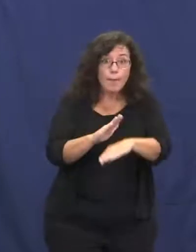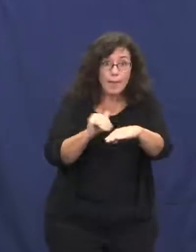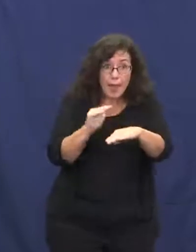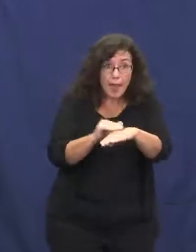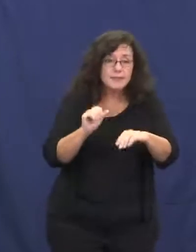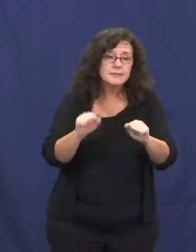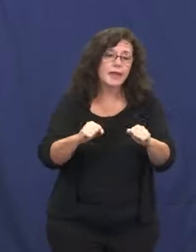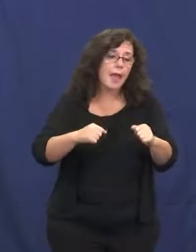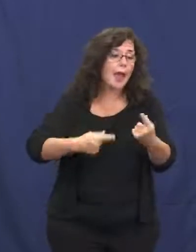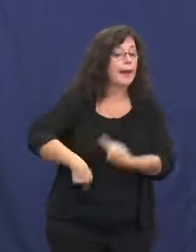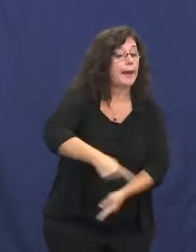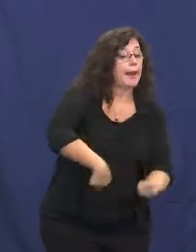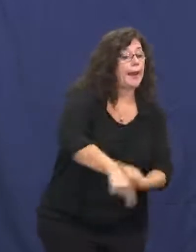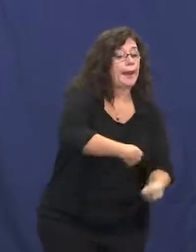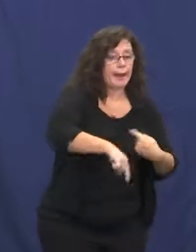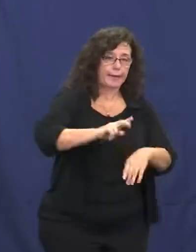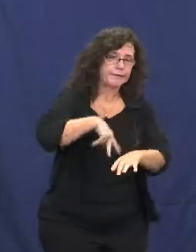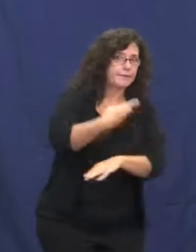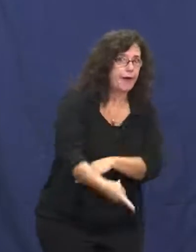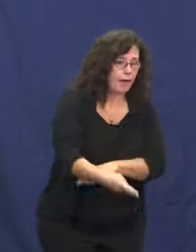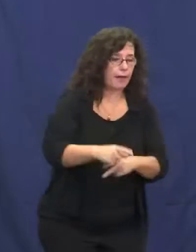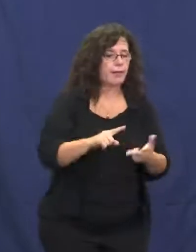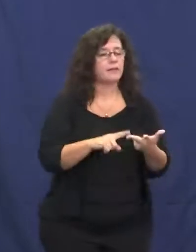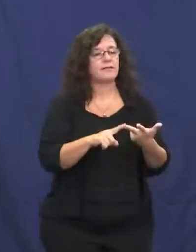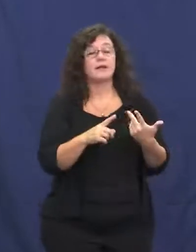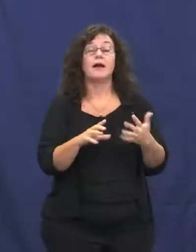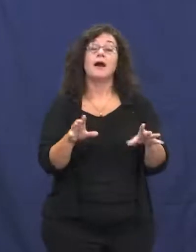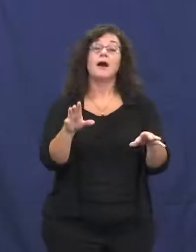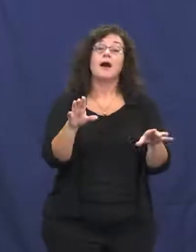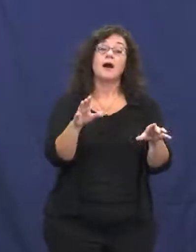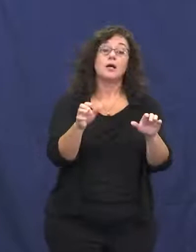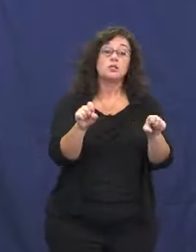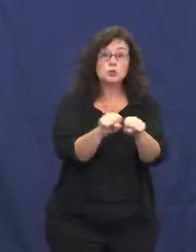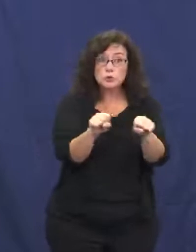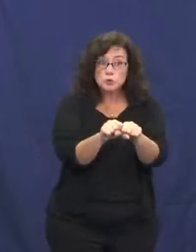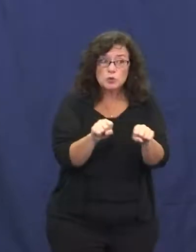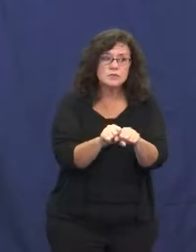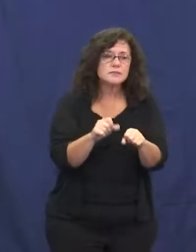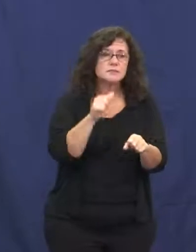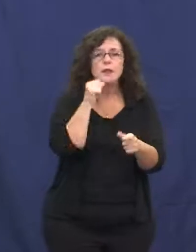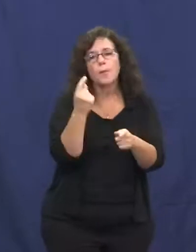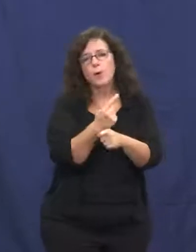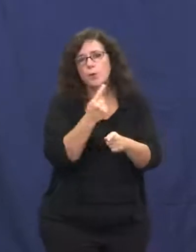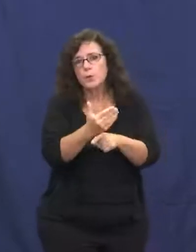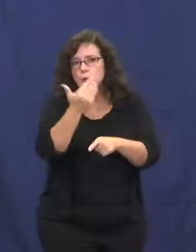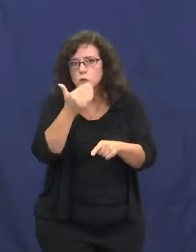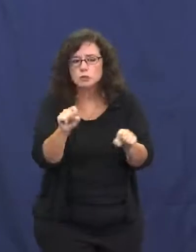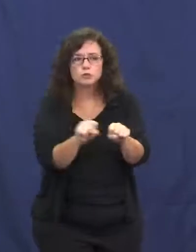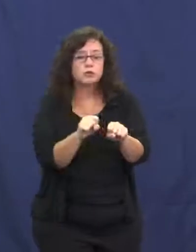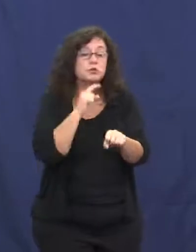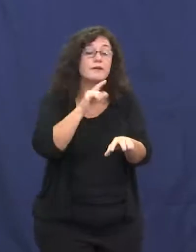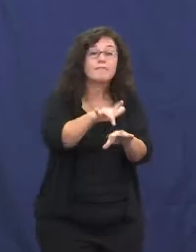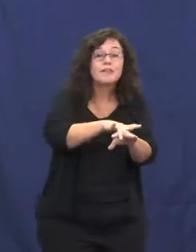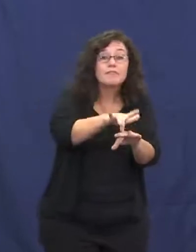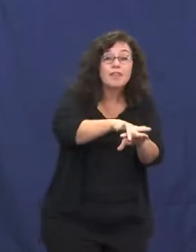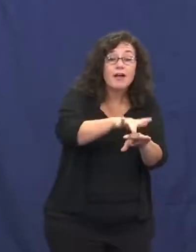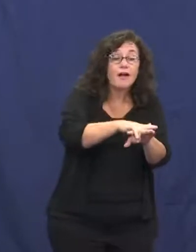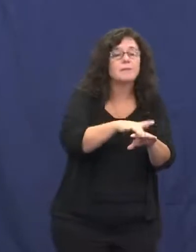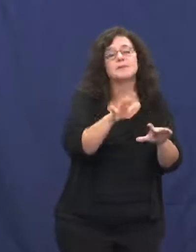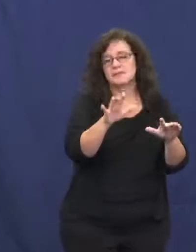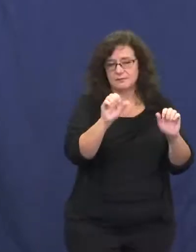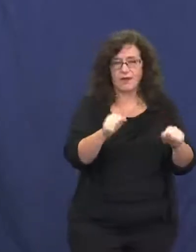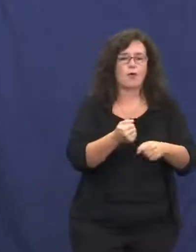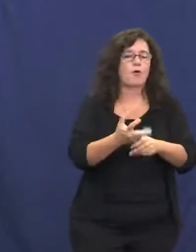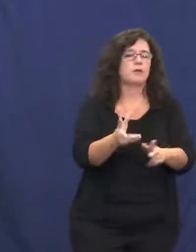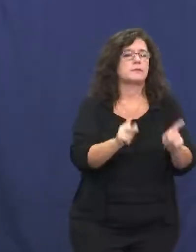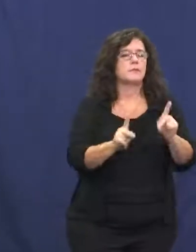footwear. Flip-flops, for example, cause injuries that we can prevent. Also, in terms of aging, comes along